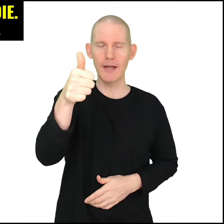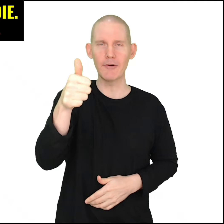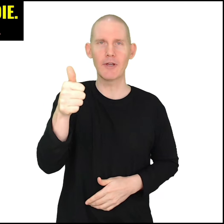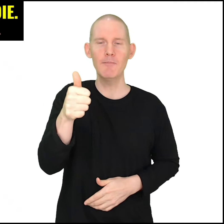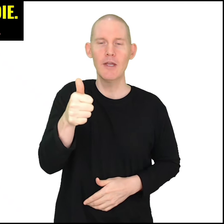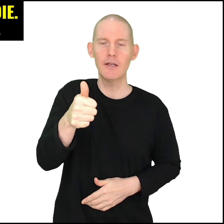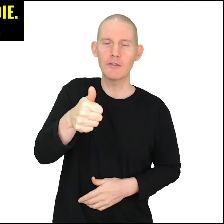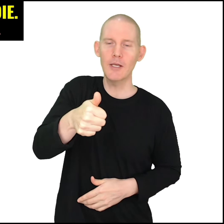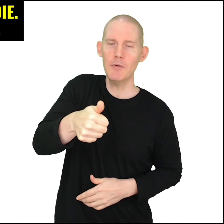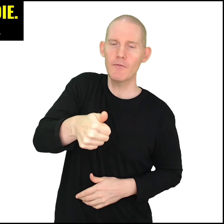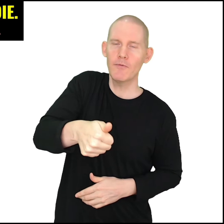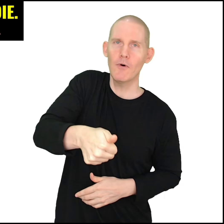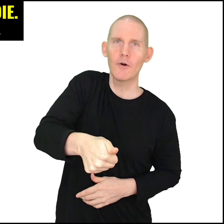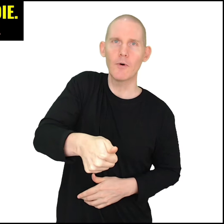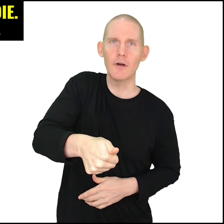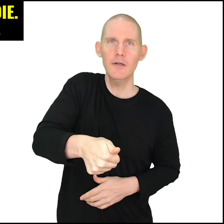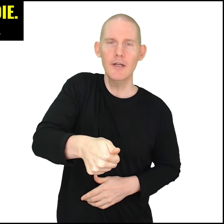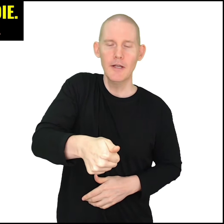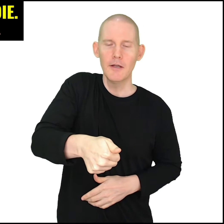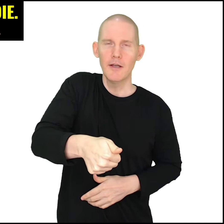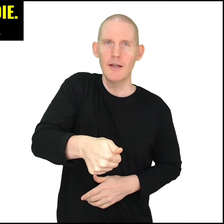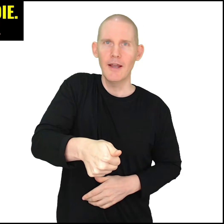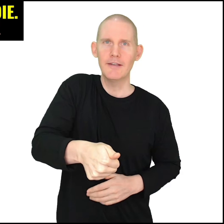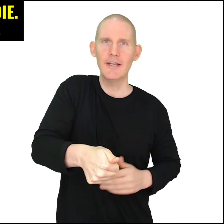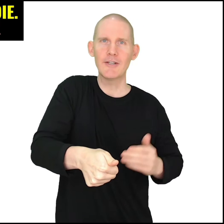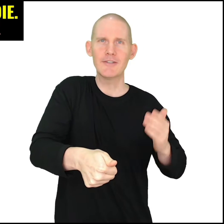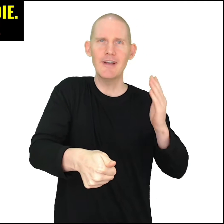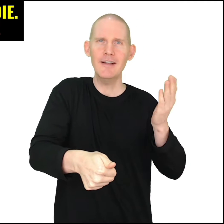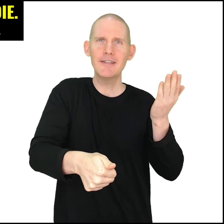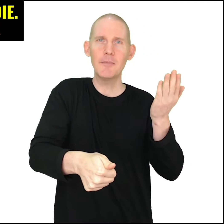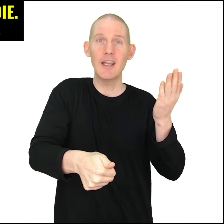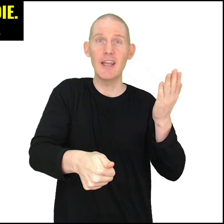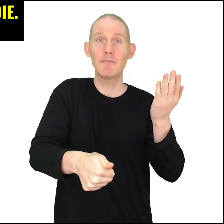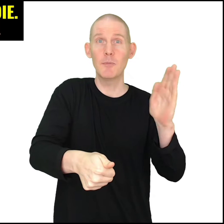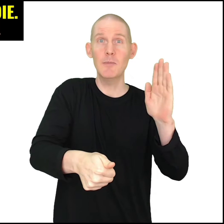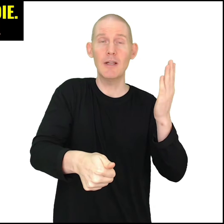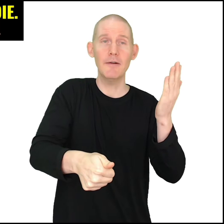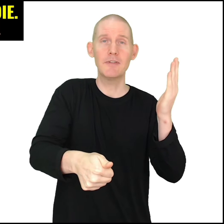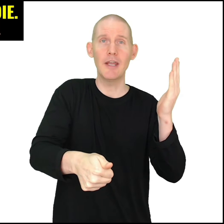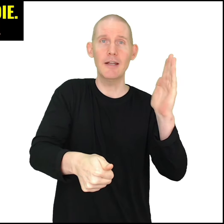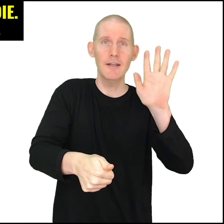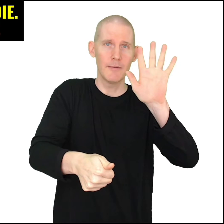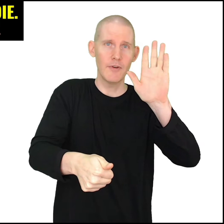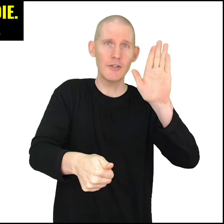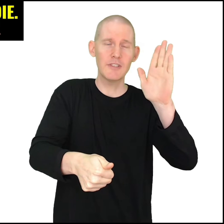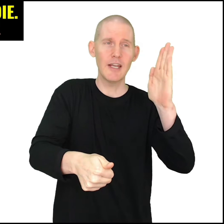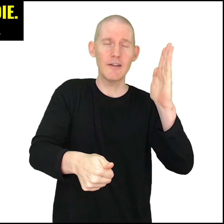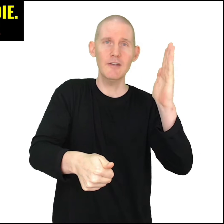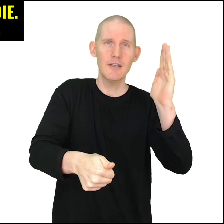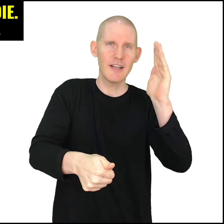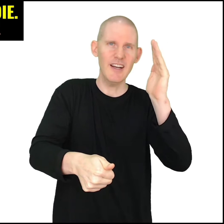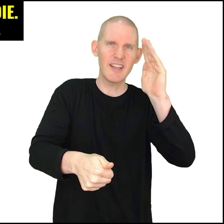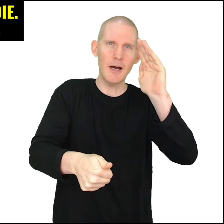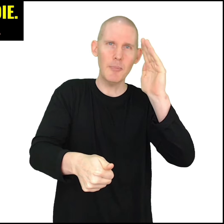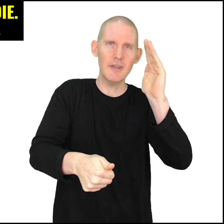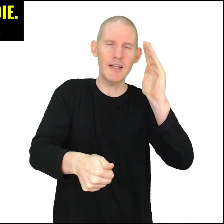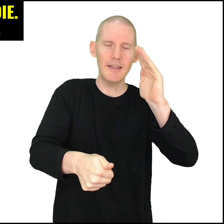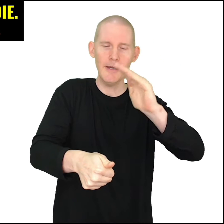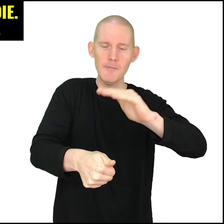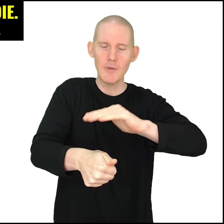okay? Now tip it forward and take your non-dominant hand, for me, my left hand, fingers together, kind of cup it like that. Put